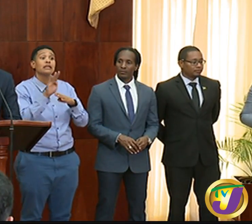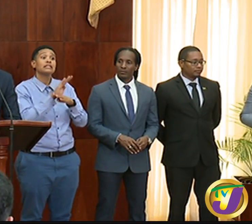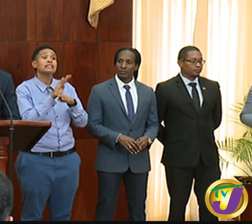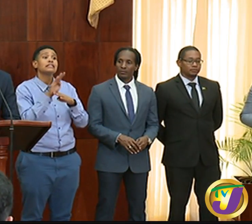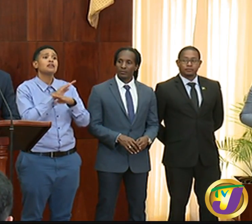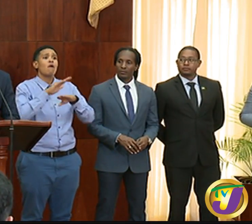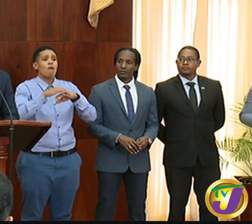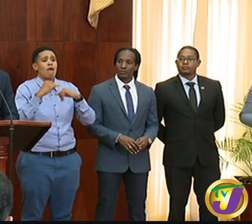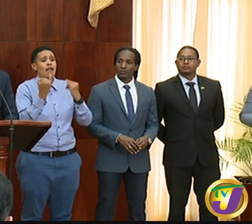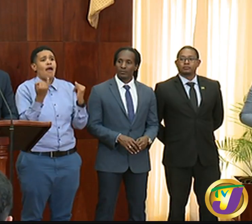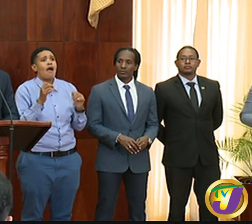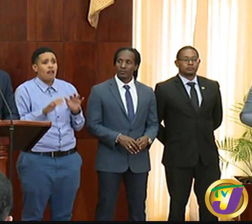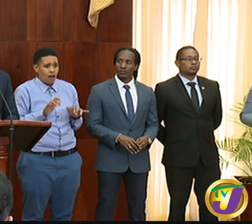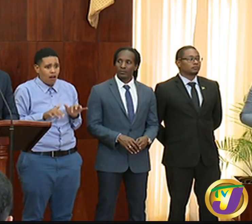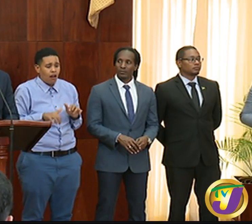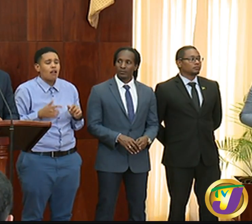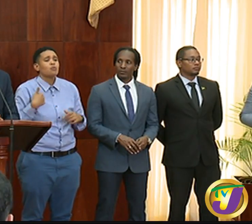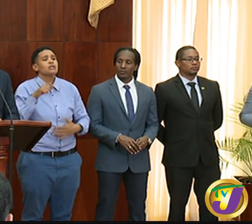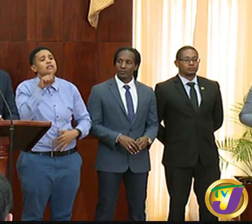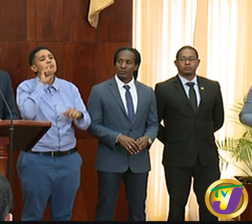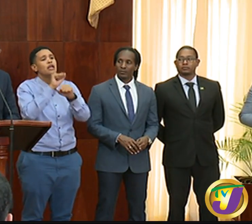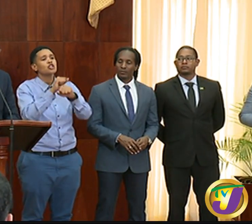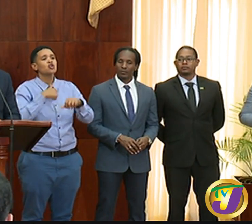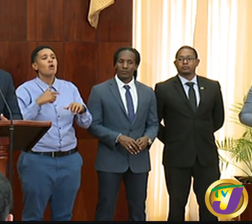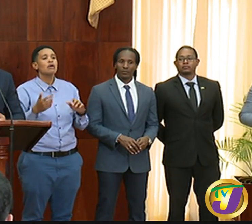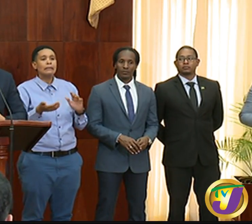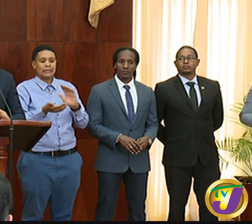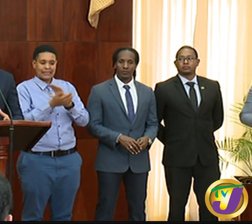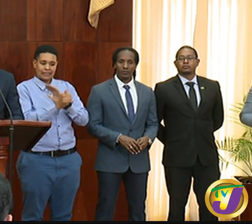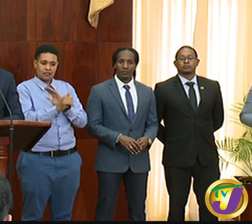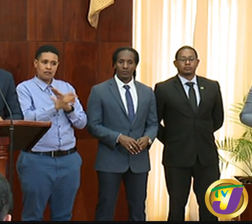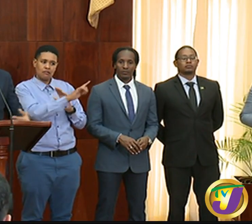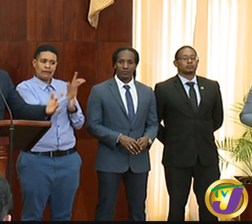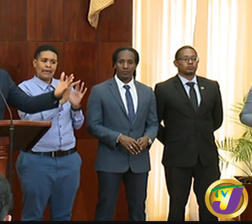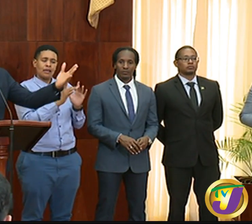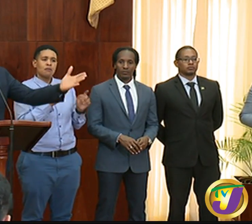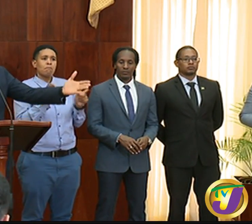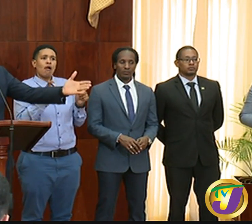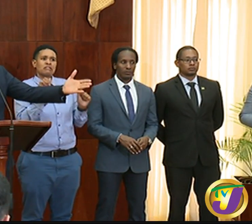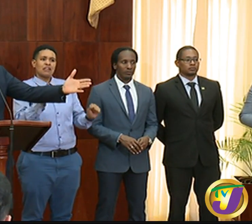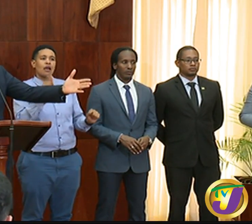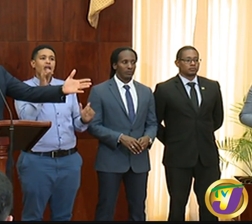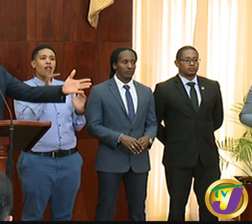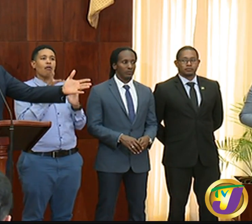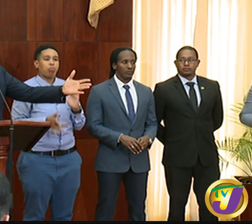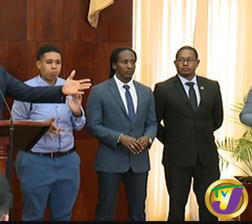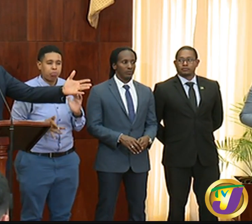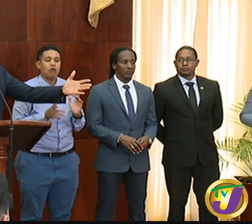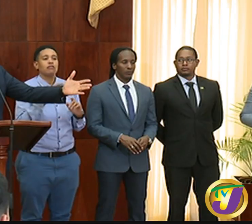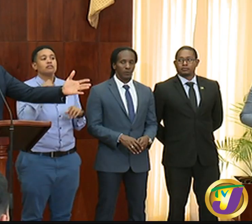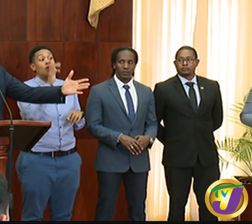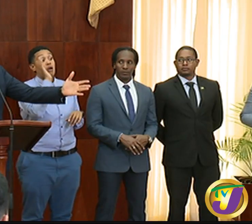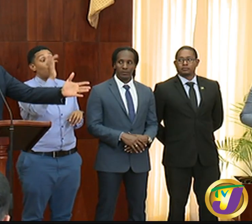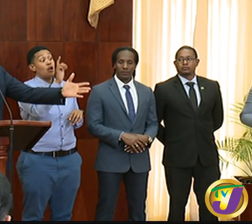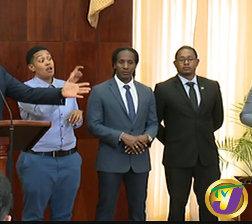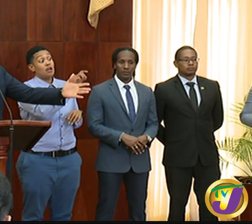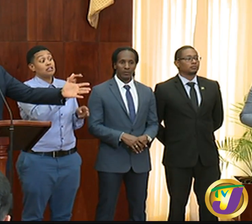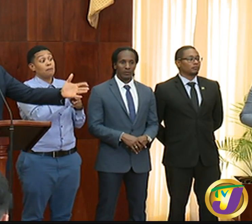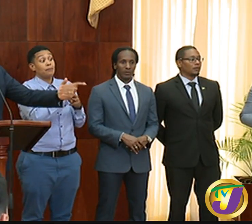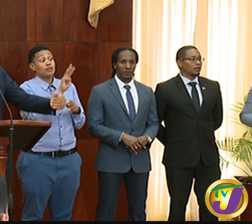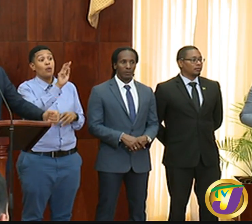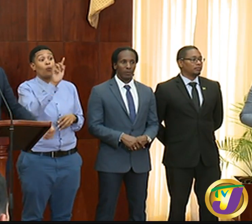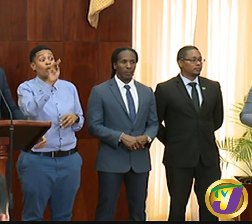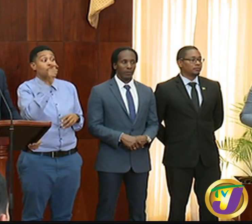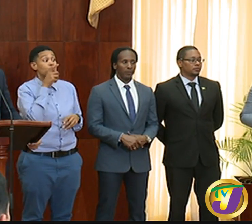move online, we need to be sure that we have the capacity. So I will be with Minister Williams, who is